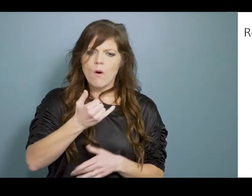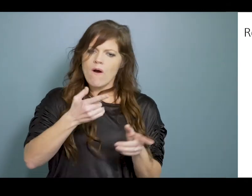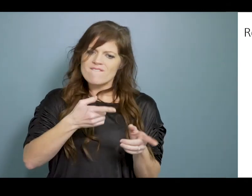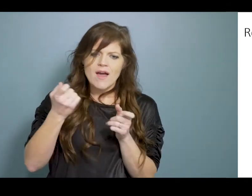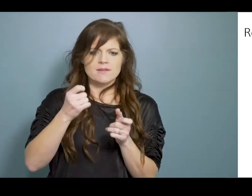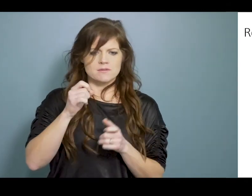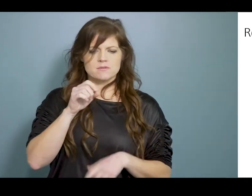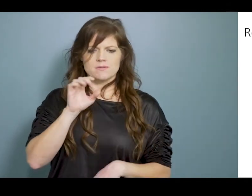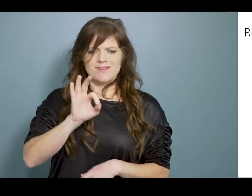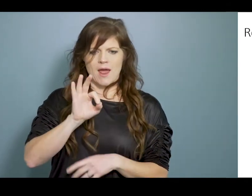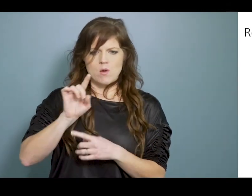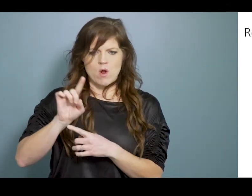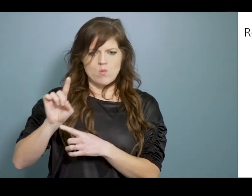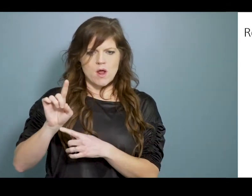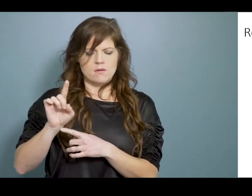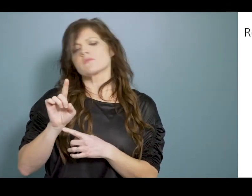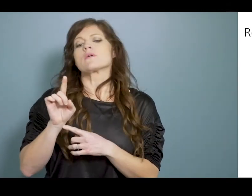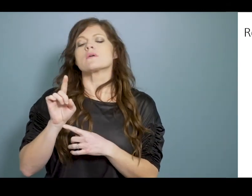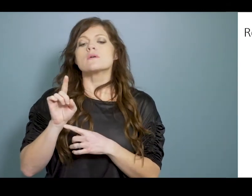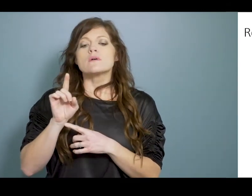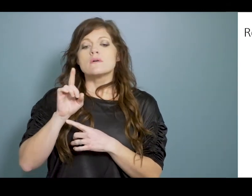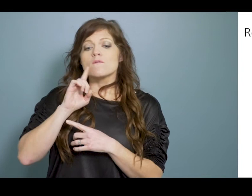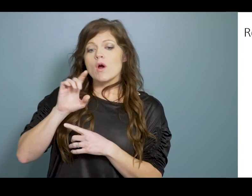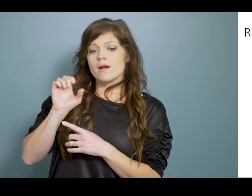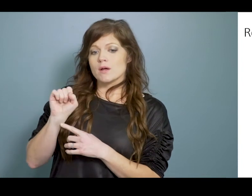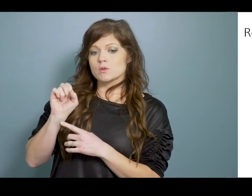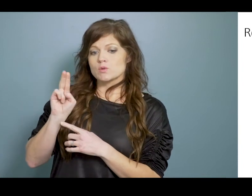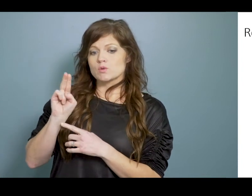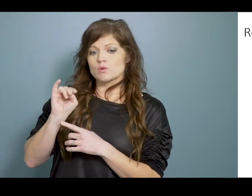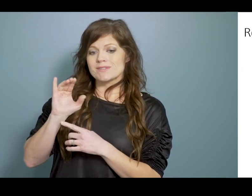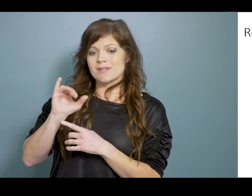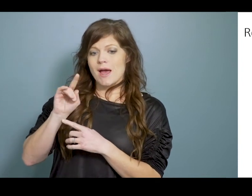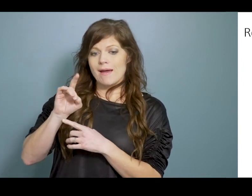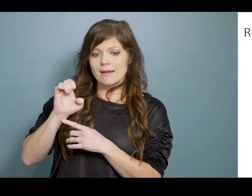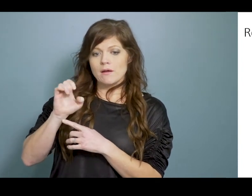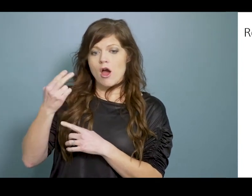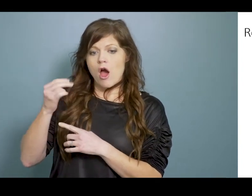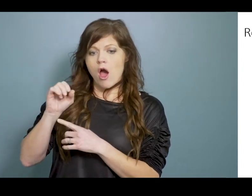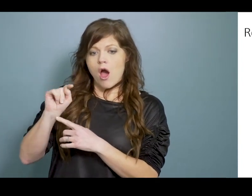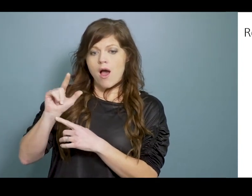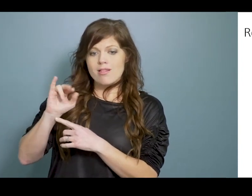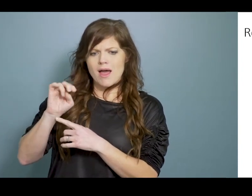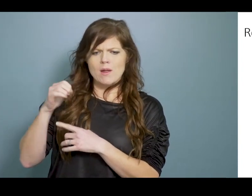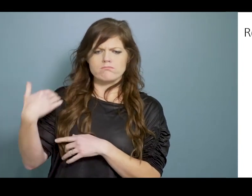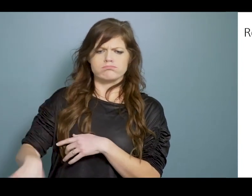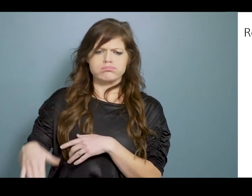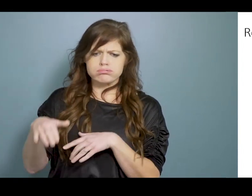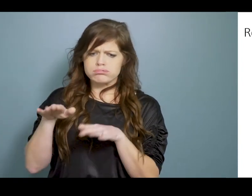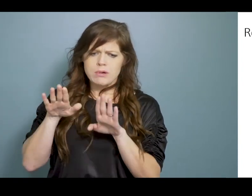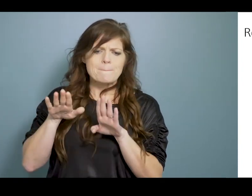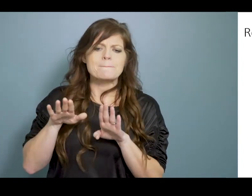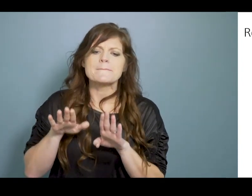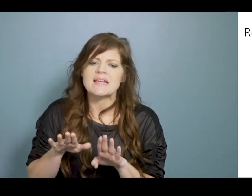not, suicide hotlines are amazing. I really can't say enough about